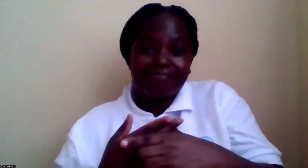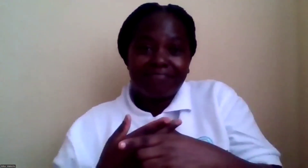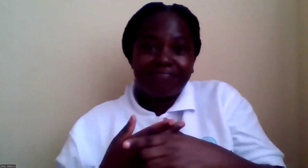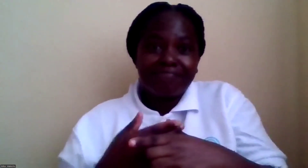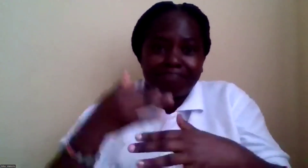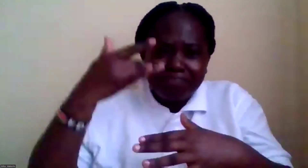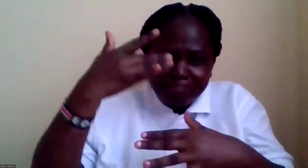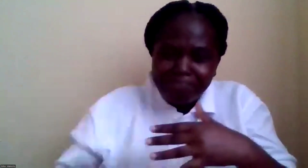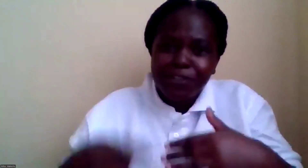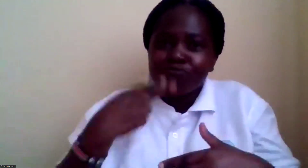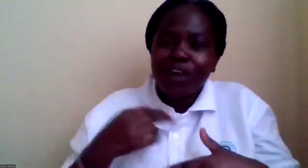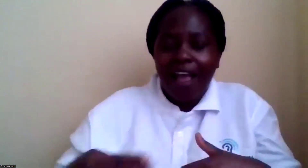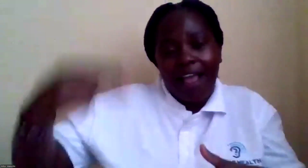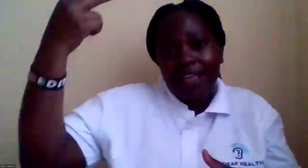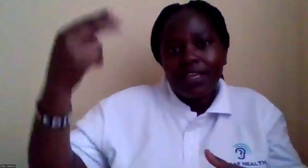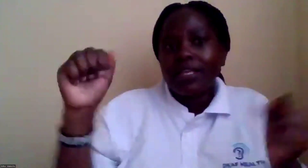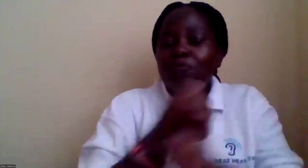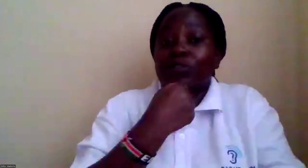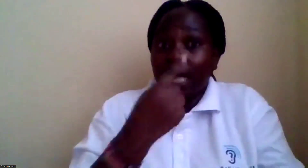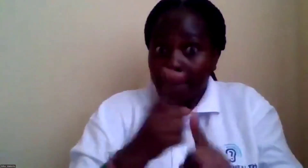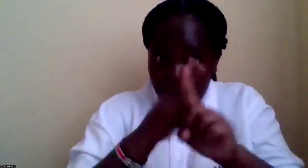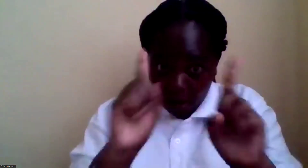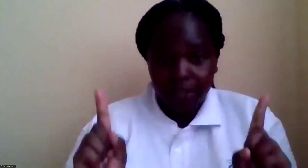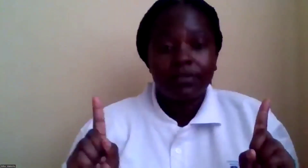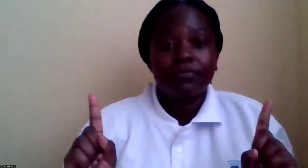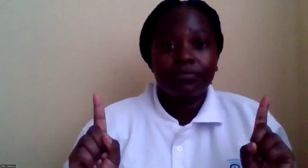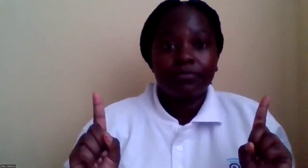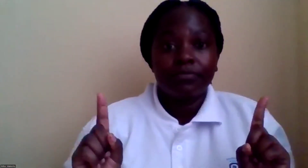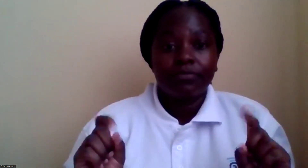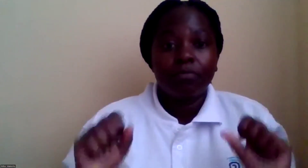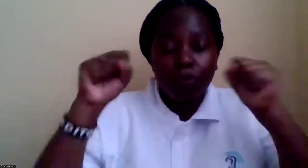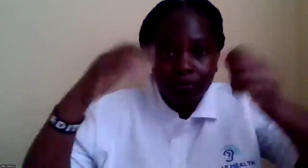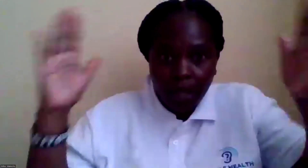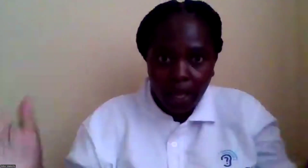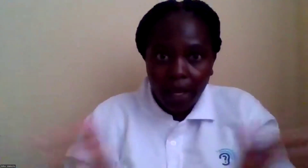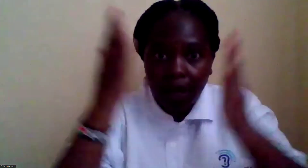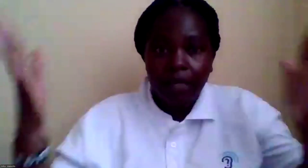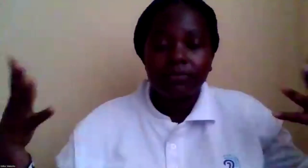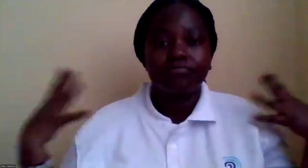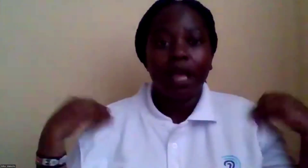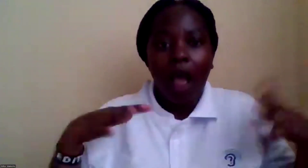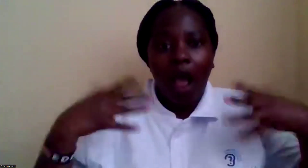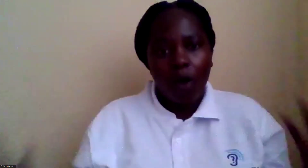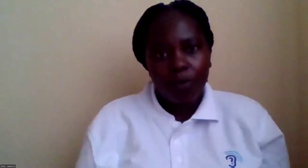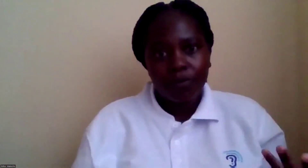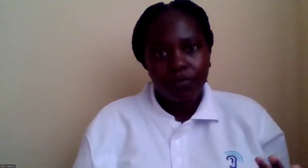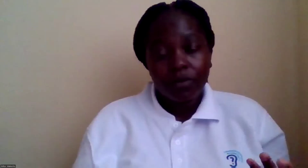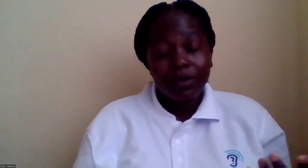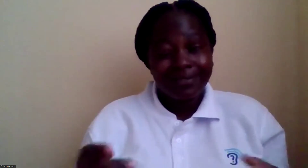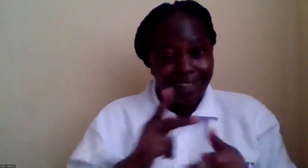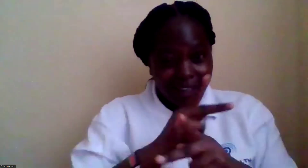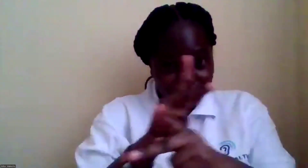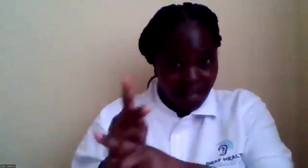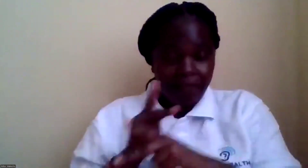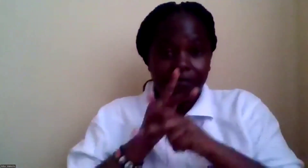be high. We really can't tell. However, we can encourage good practices as a way of precaution, right? So that's